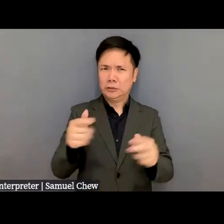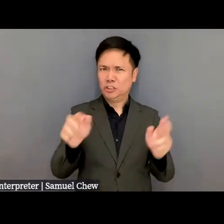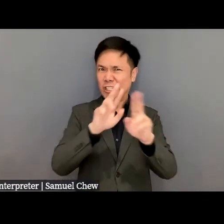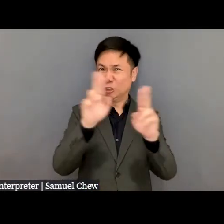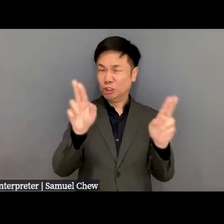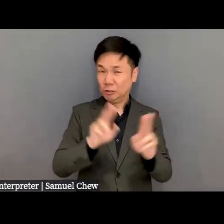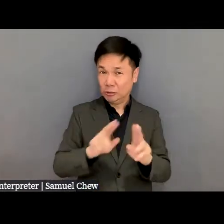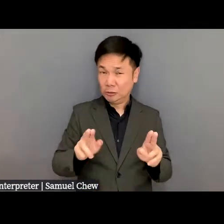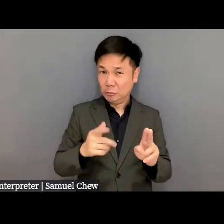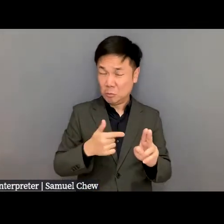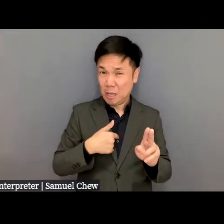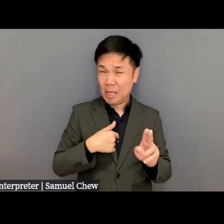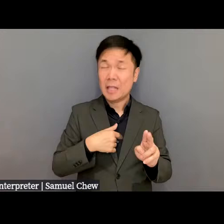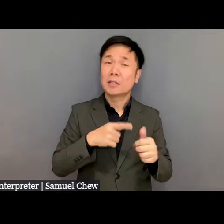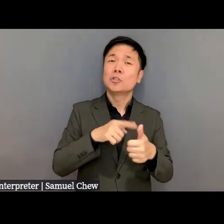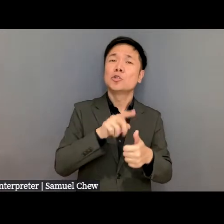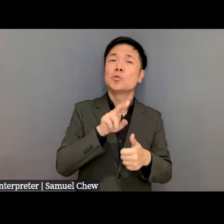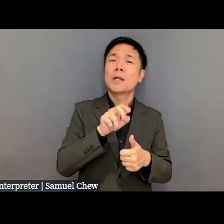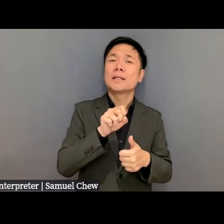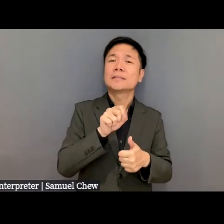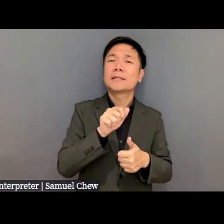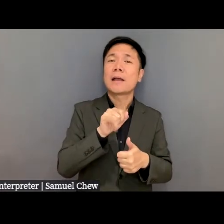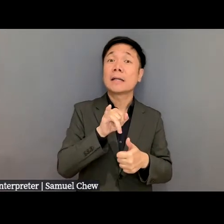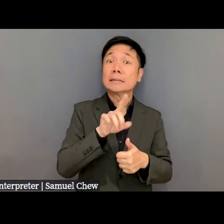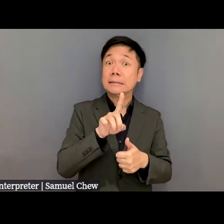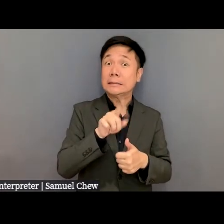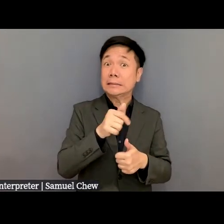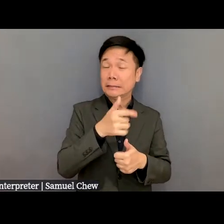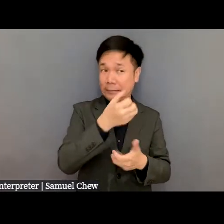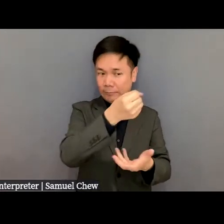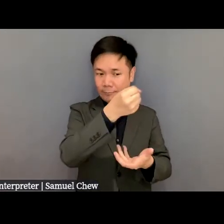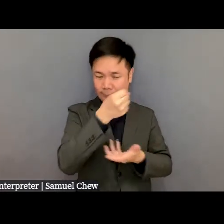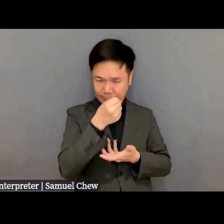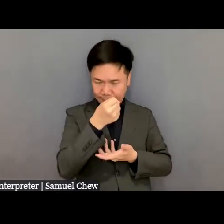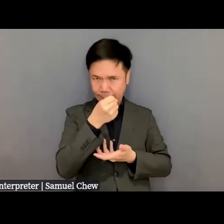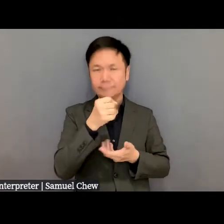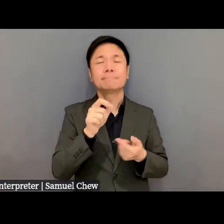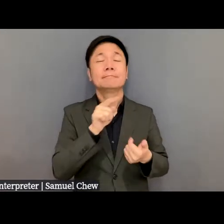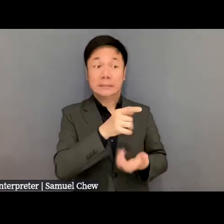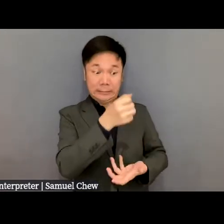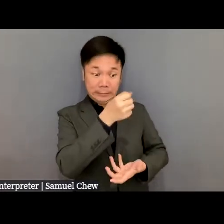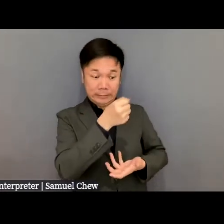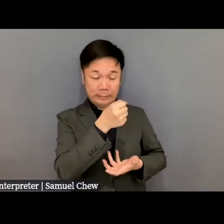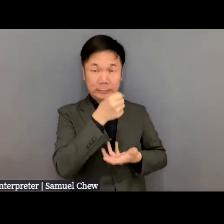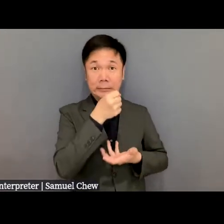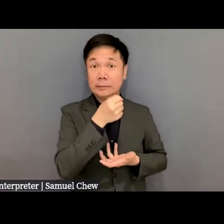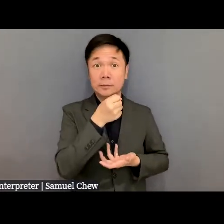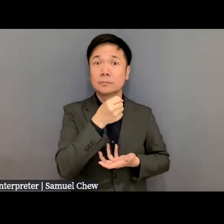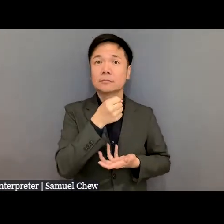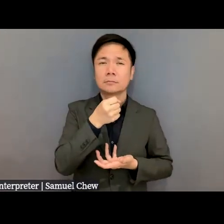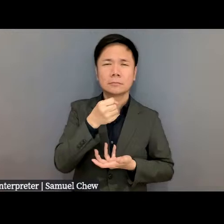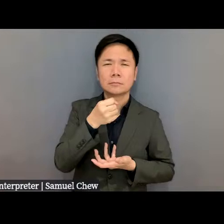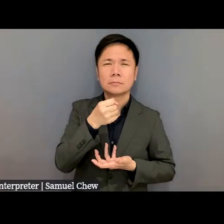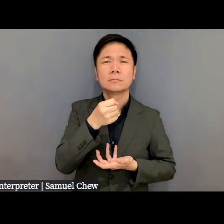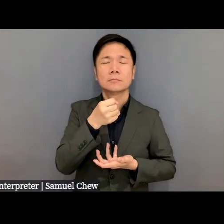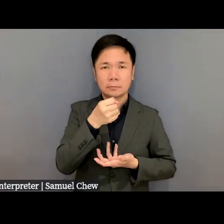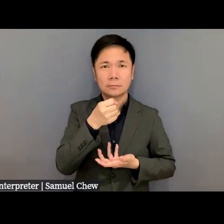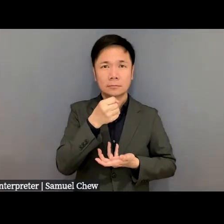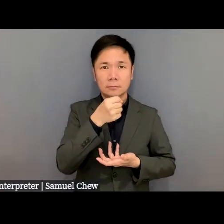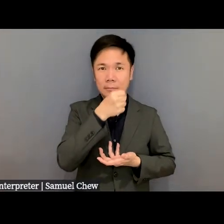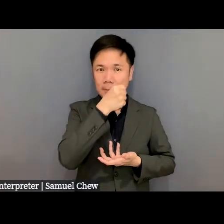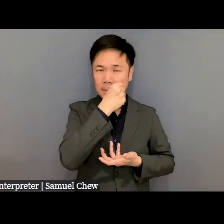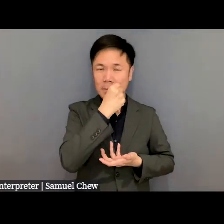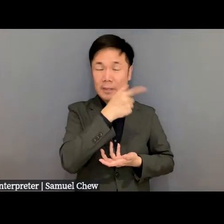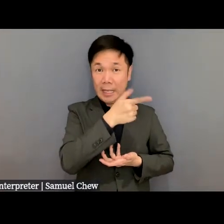have USAID that gives out grants, and those grants are usually, it